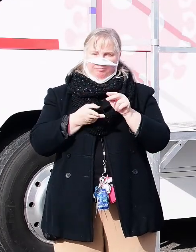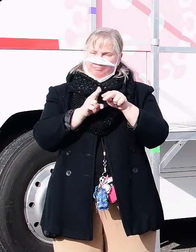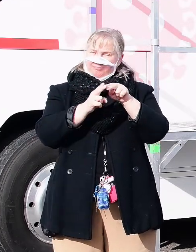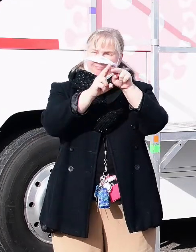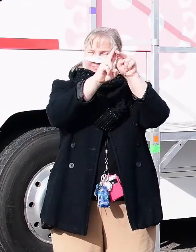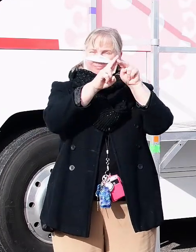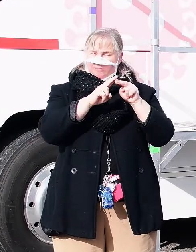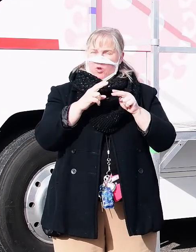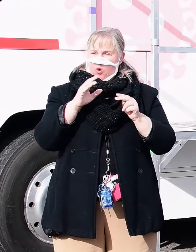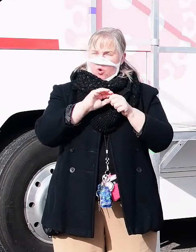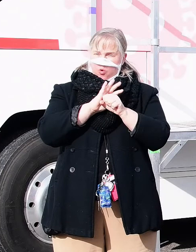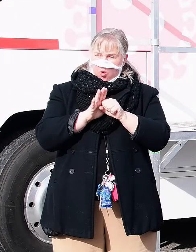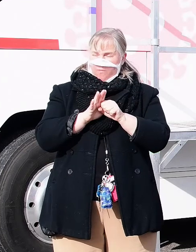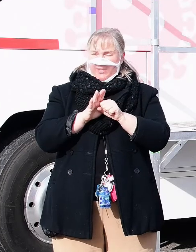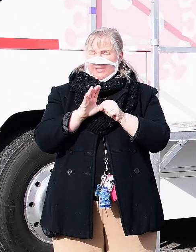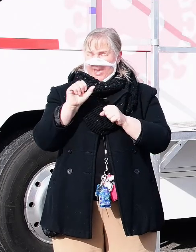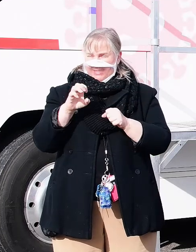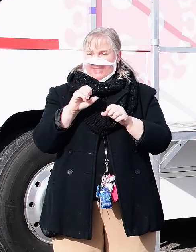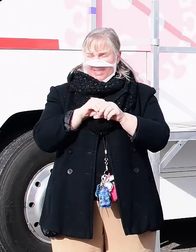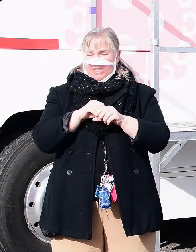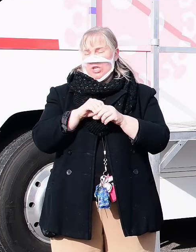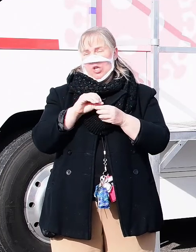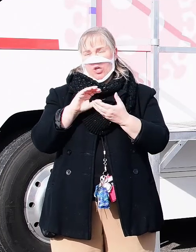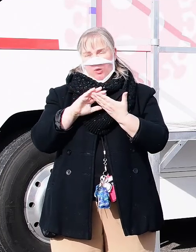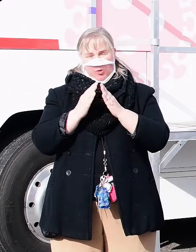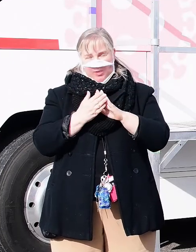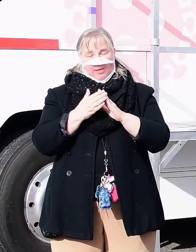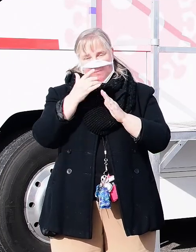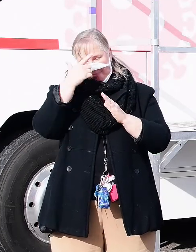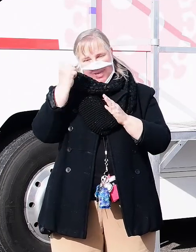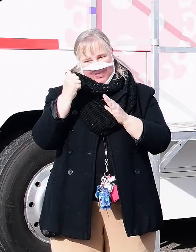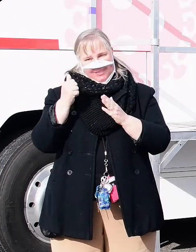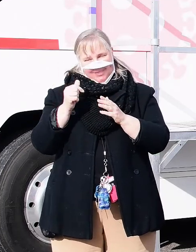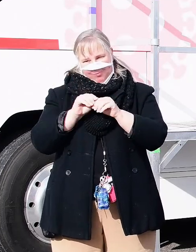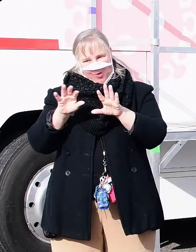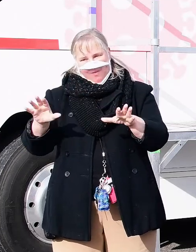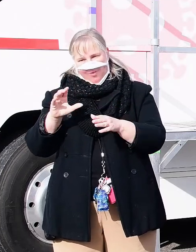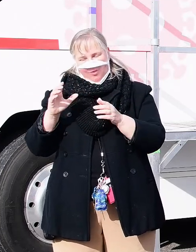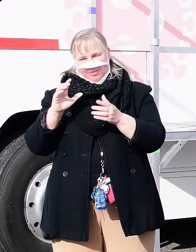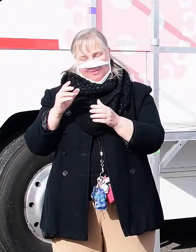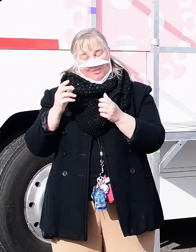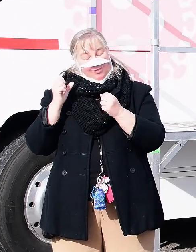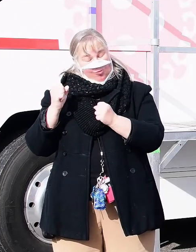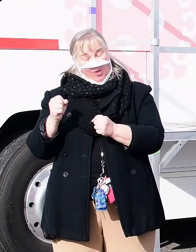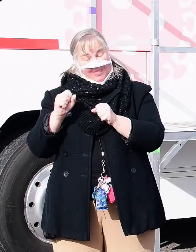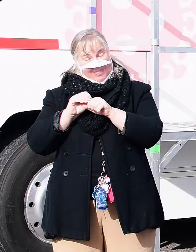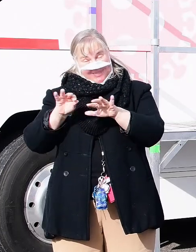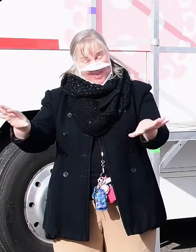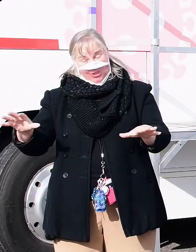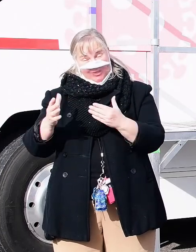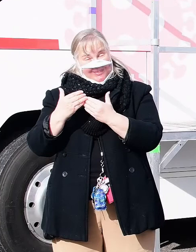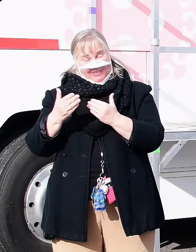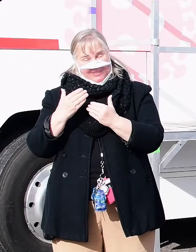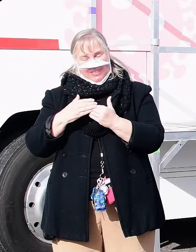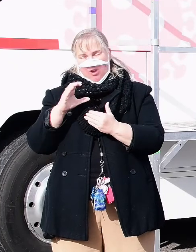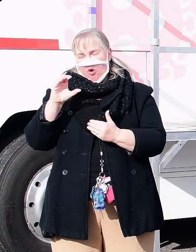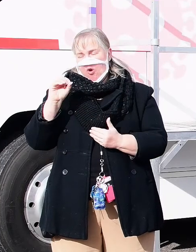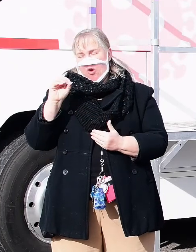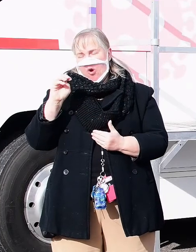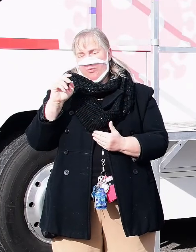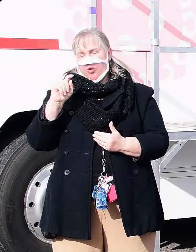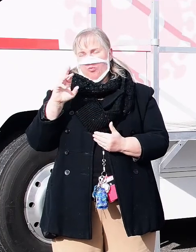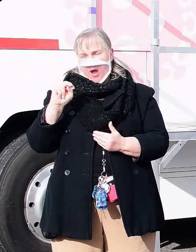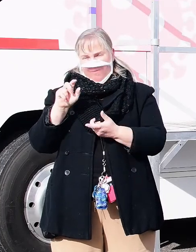cases in our community due to the spread of the highly contagious Omicron variant, the need for reliable, easily